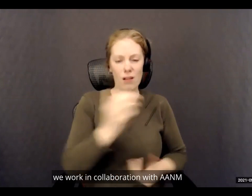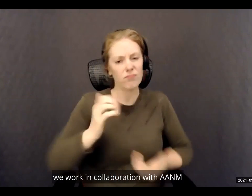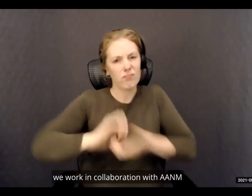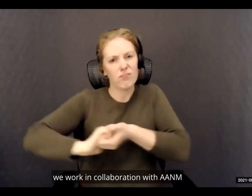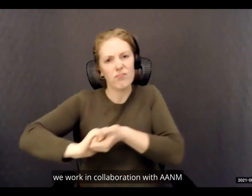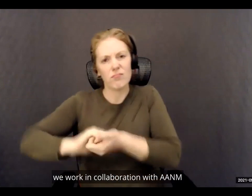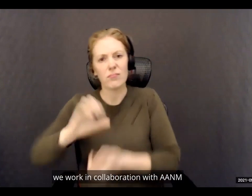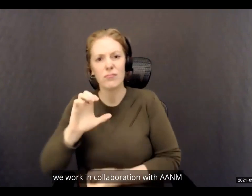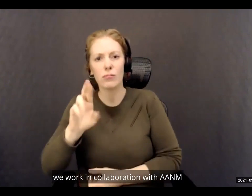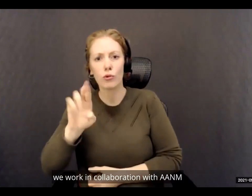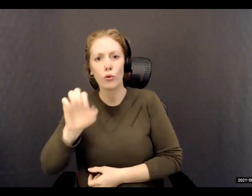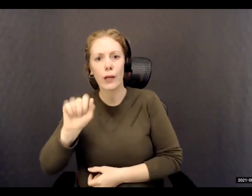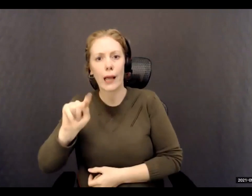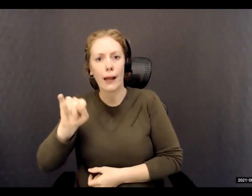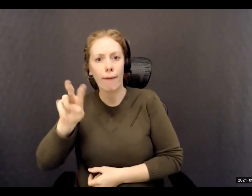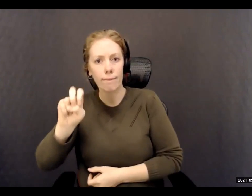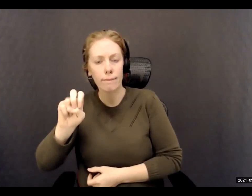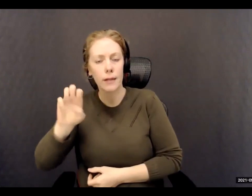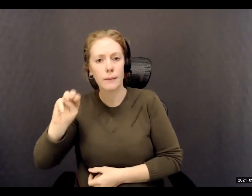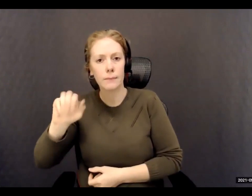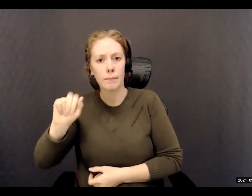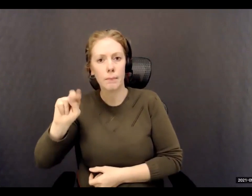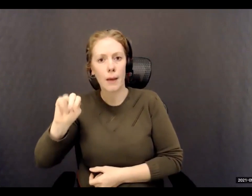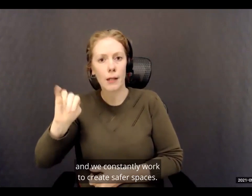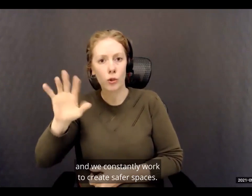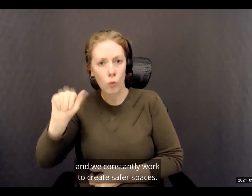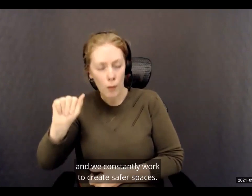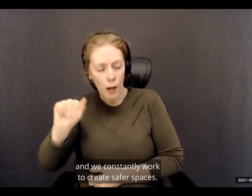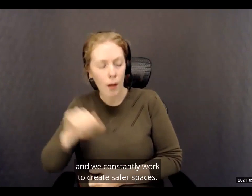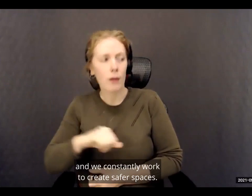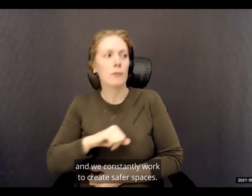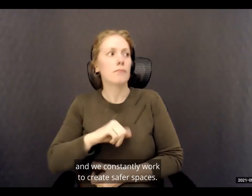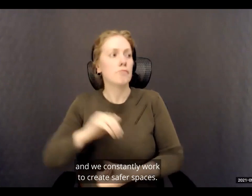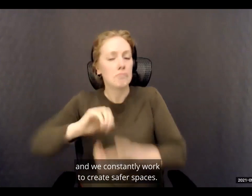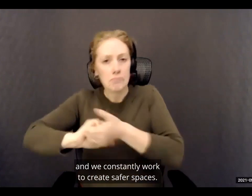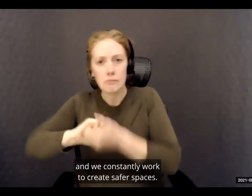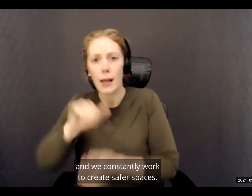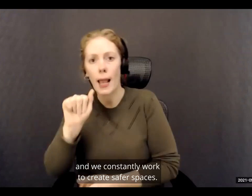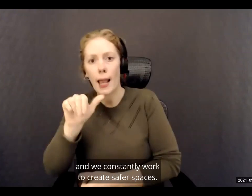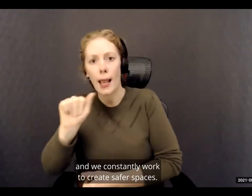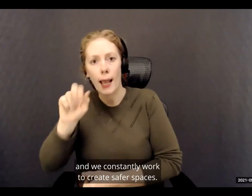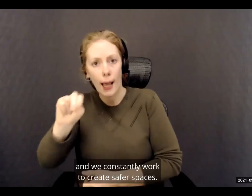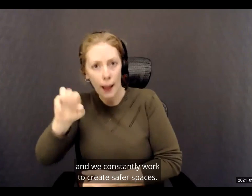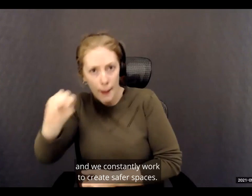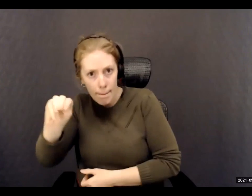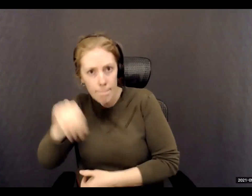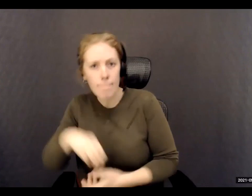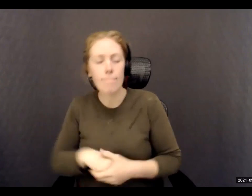work in collaboration with ANNM, and we